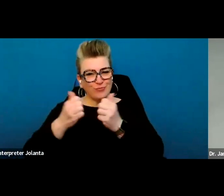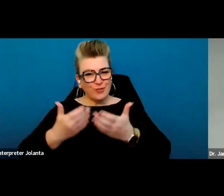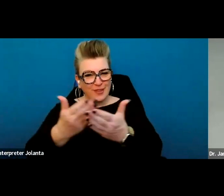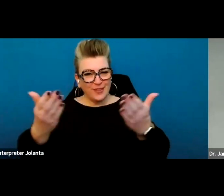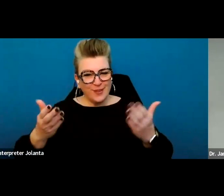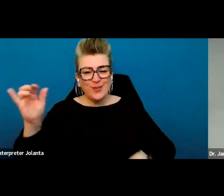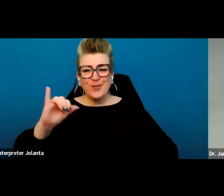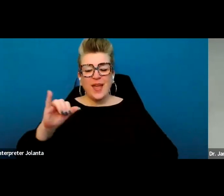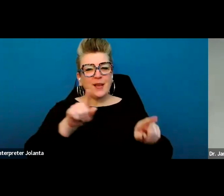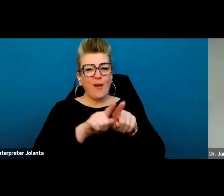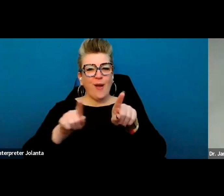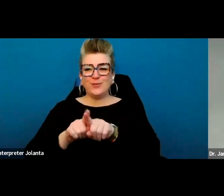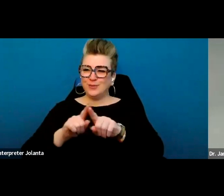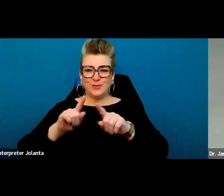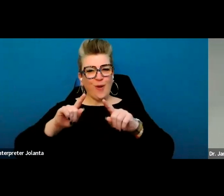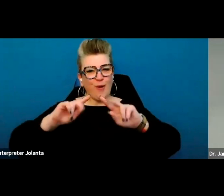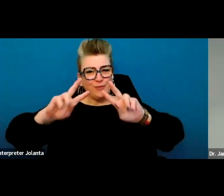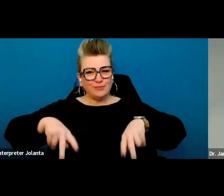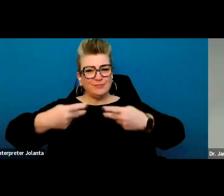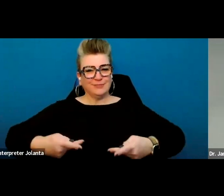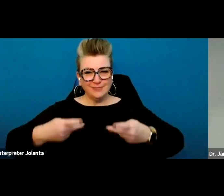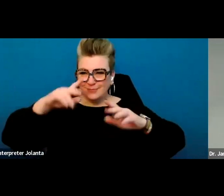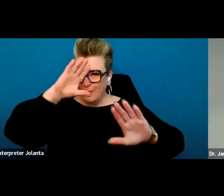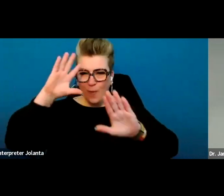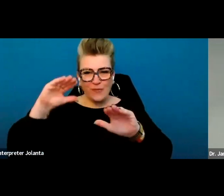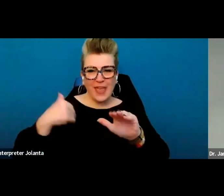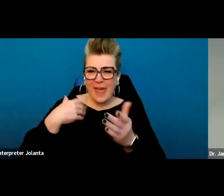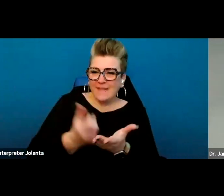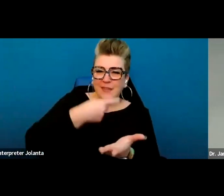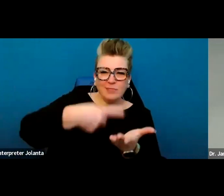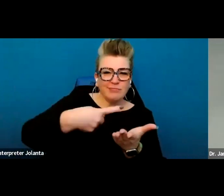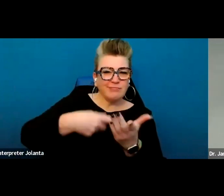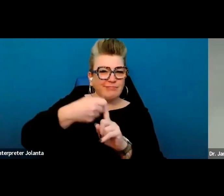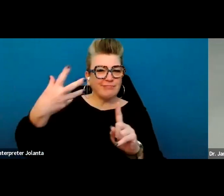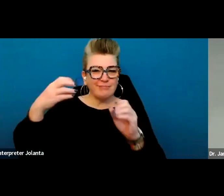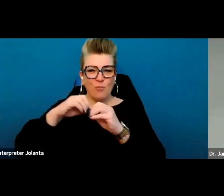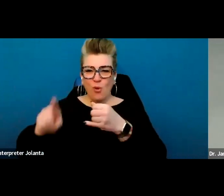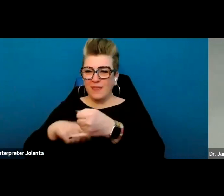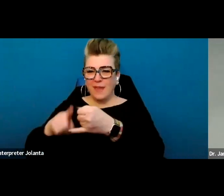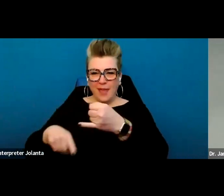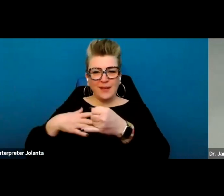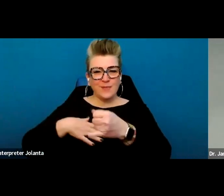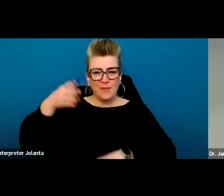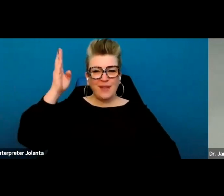also hopefully having a discussion at the end of the talk. Let me go ahead and just